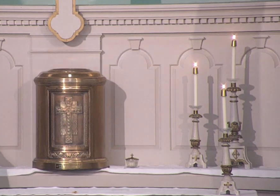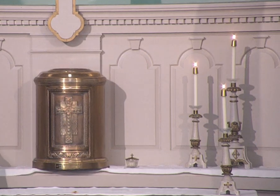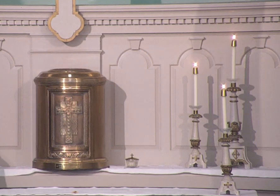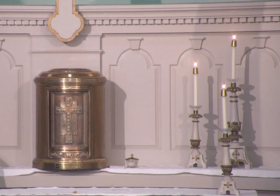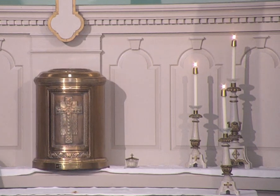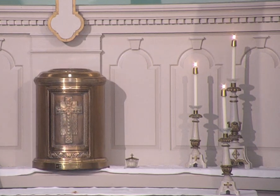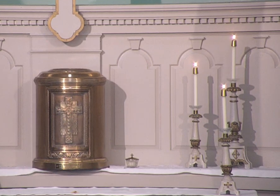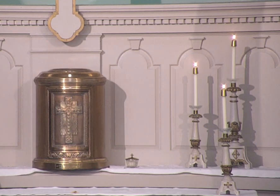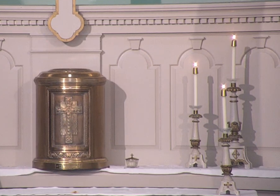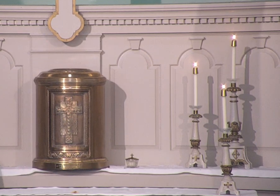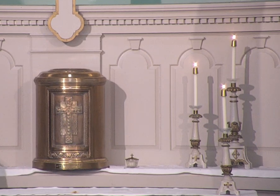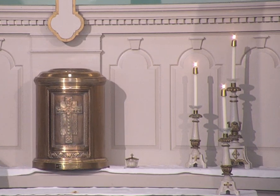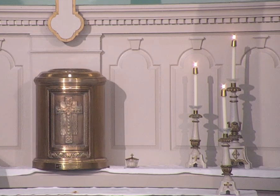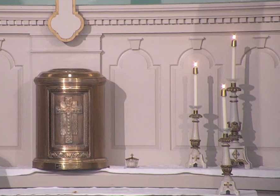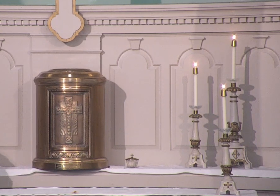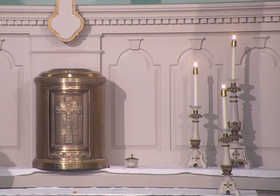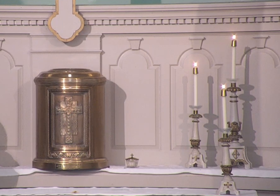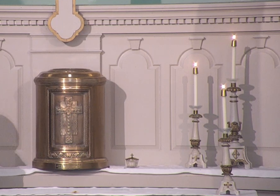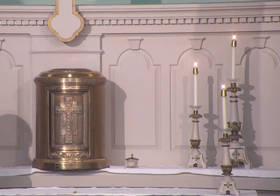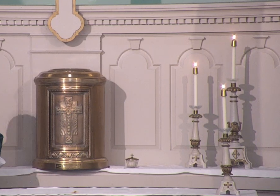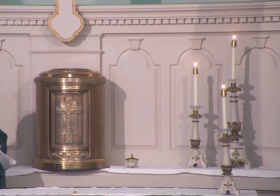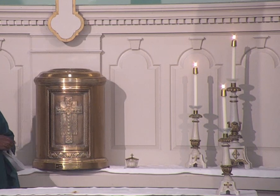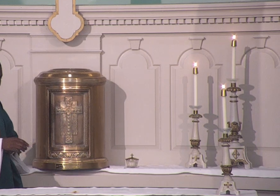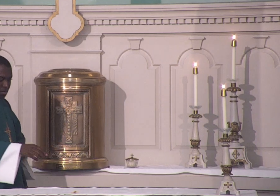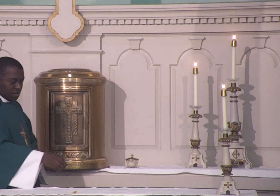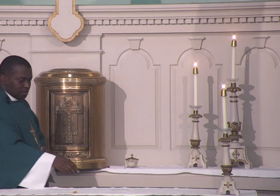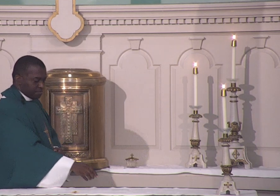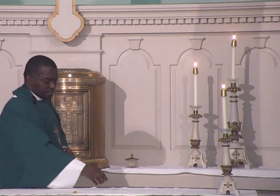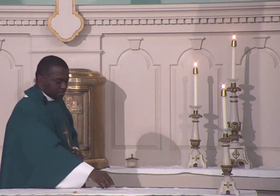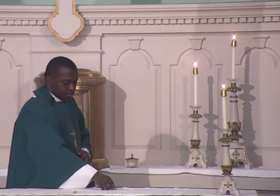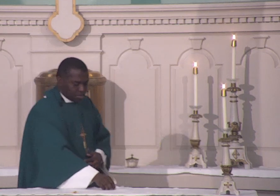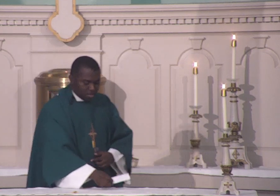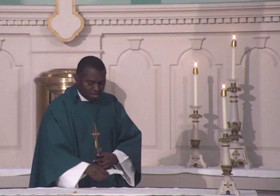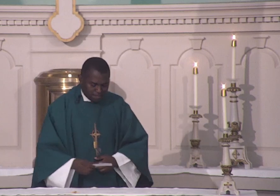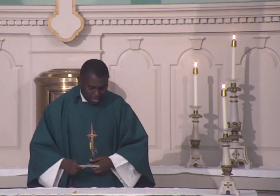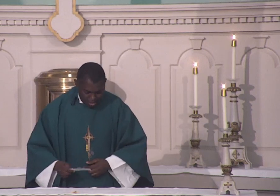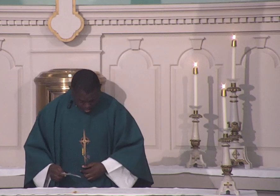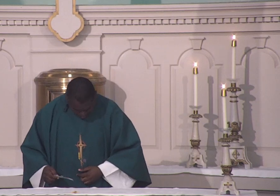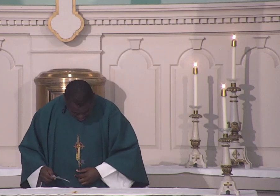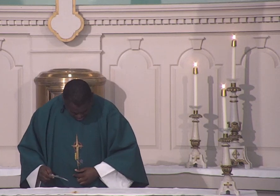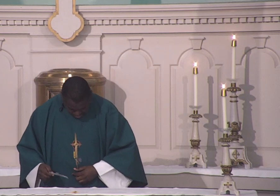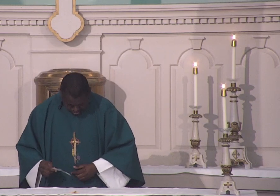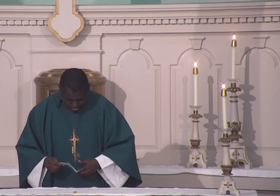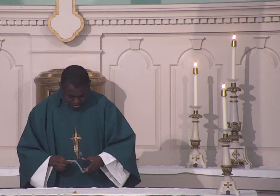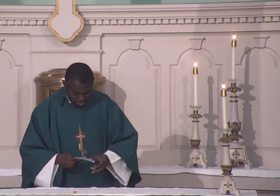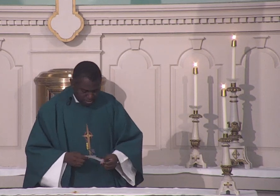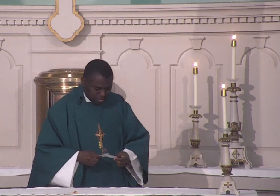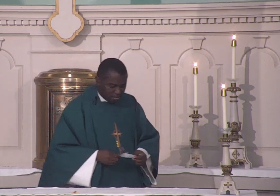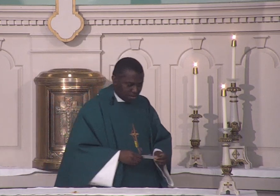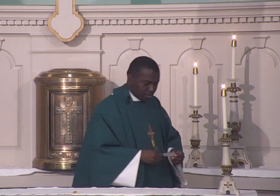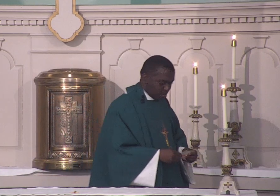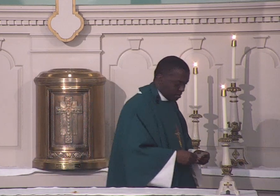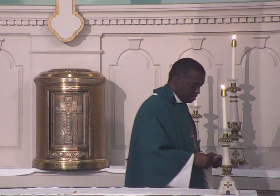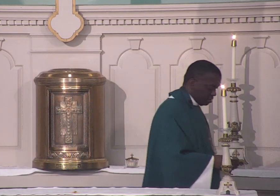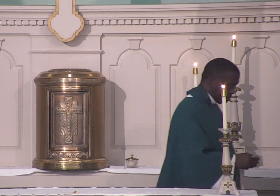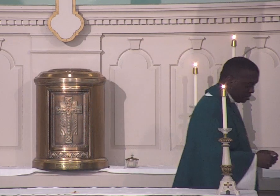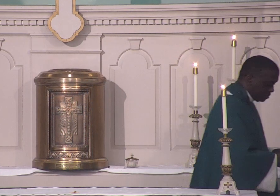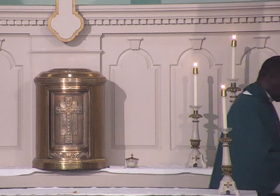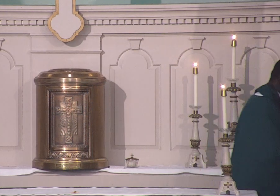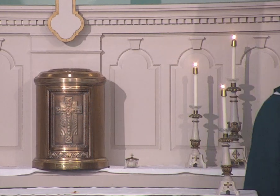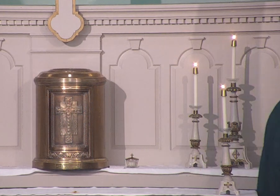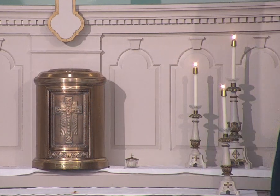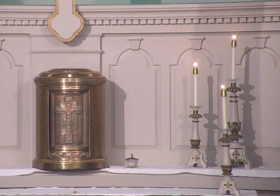Presta me a menti, et je vivere, et